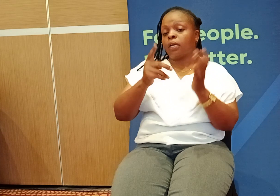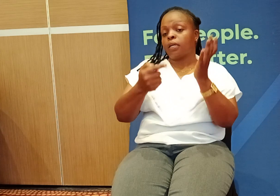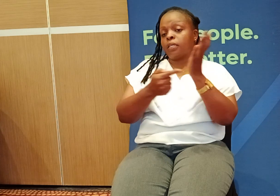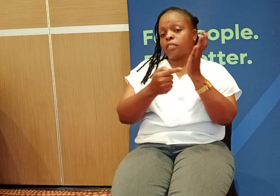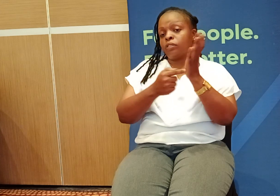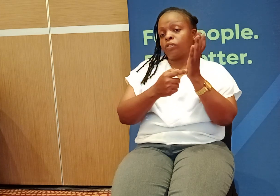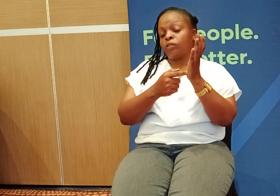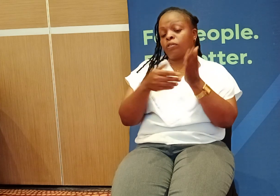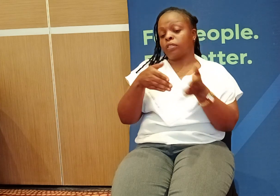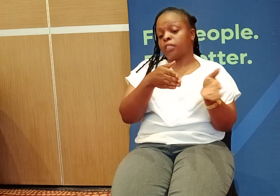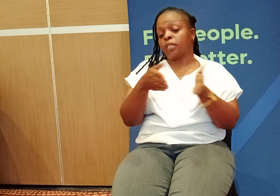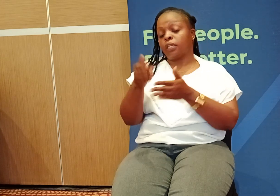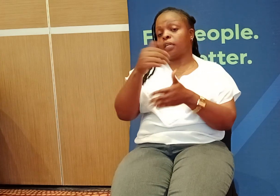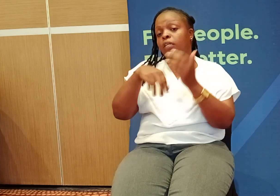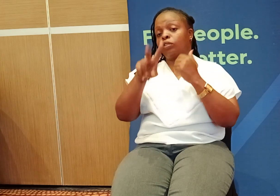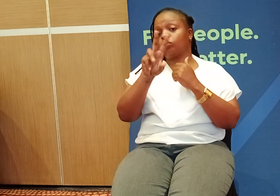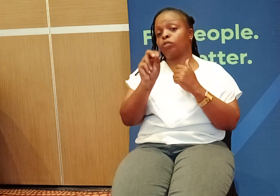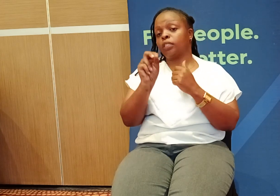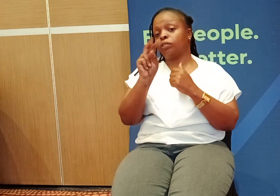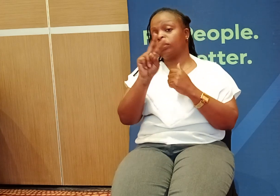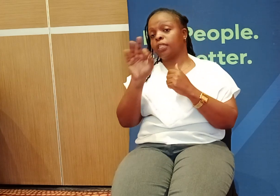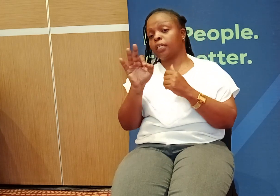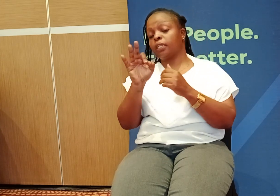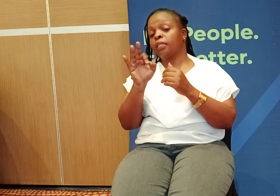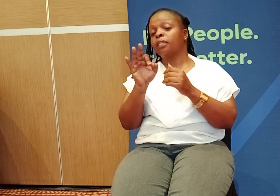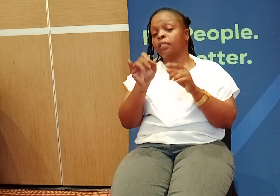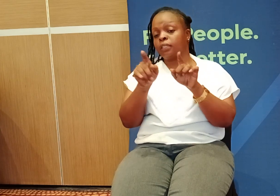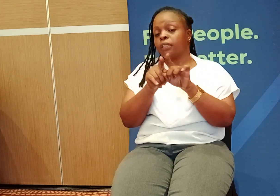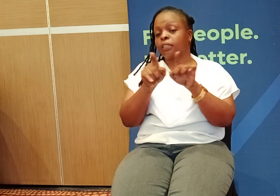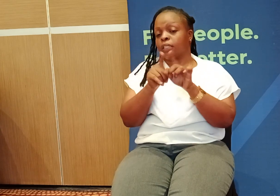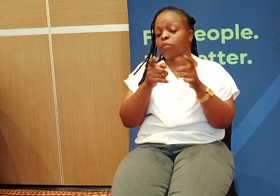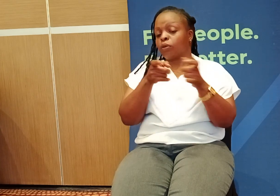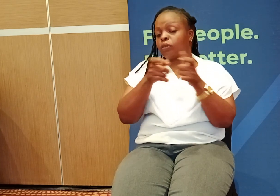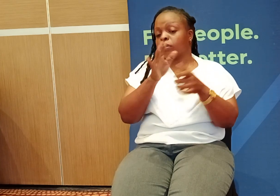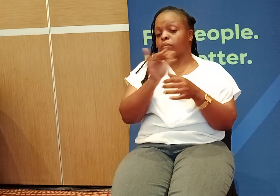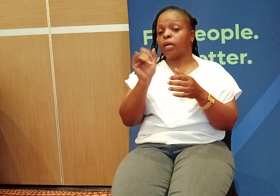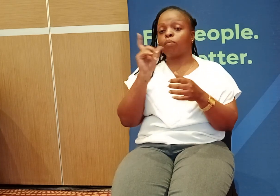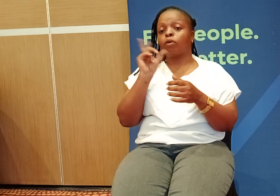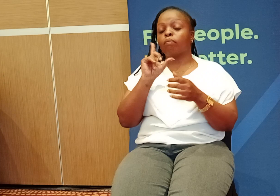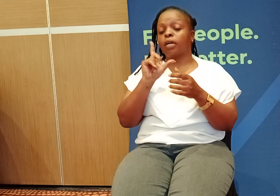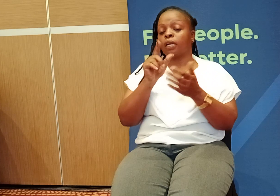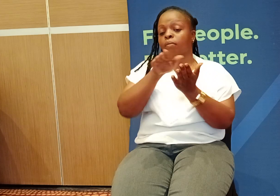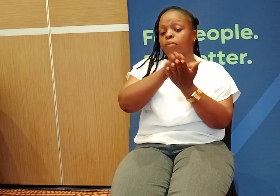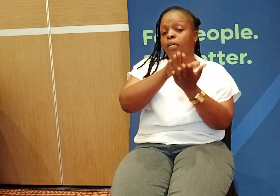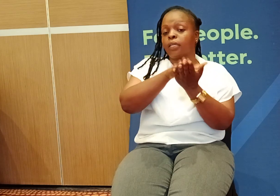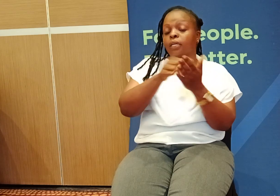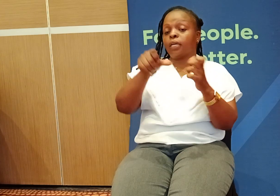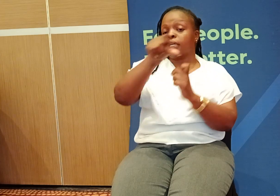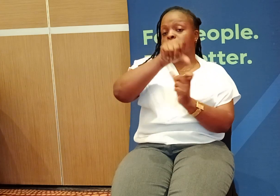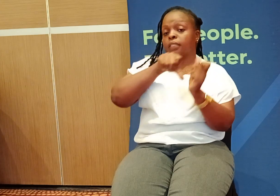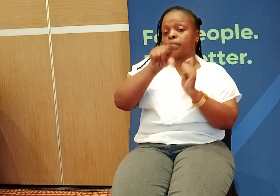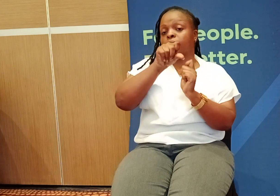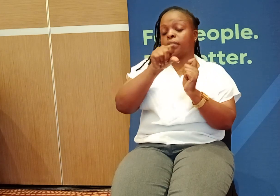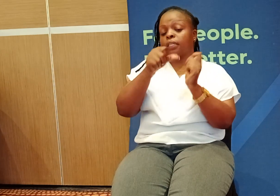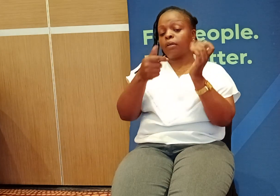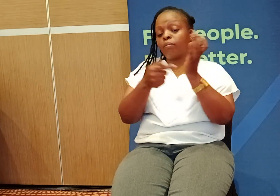2023. Largely driven by mobile banking, agency and merchant POS, internet banking, as well